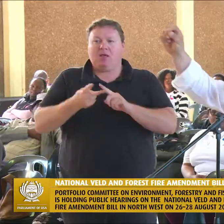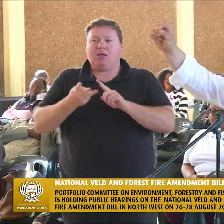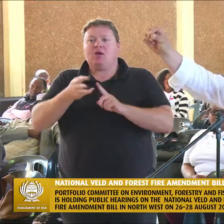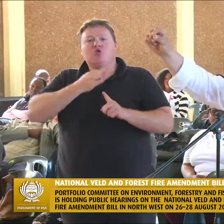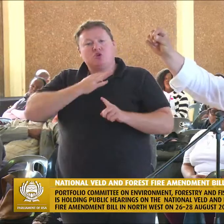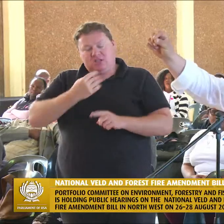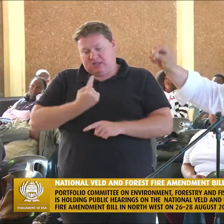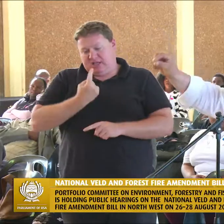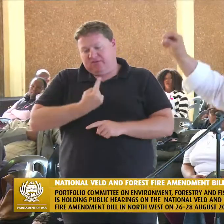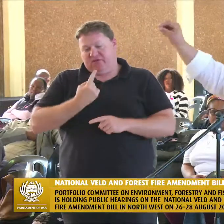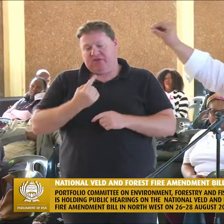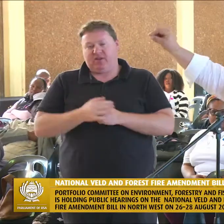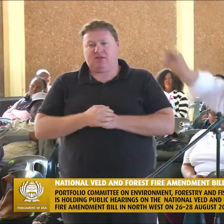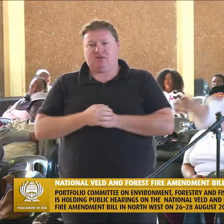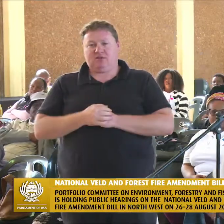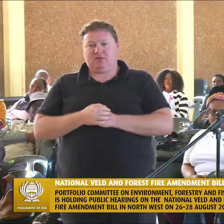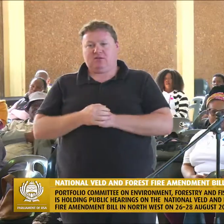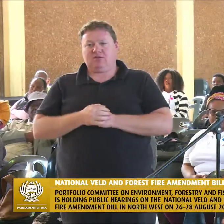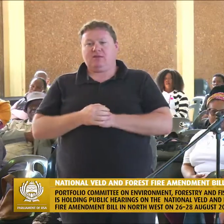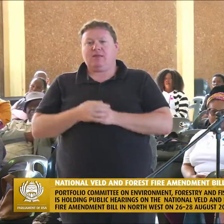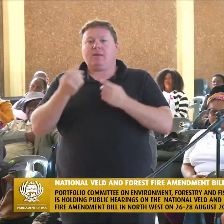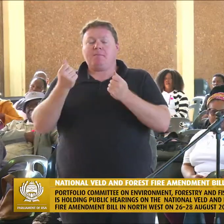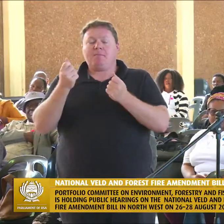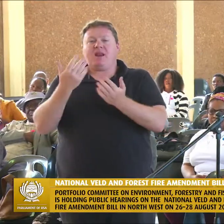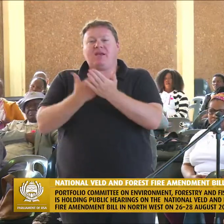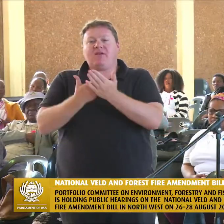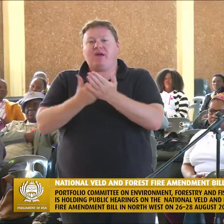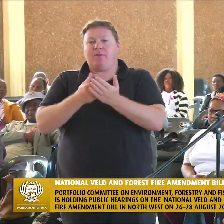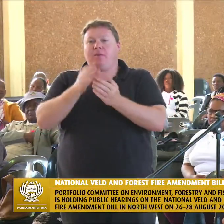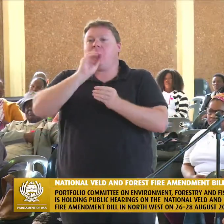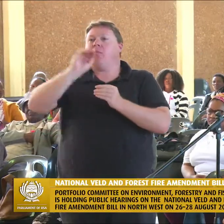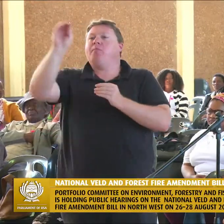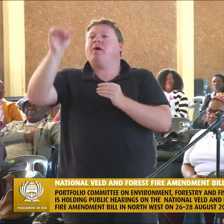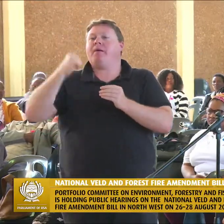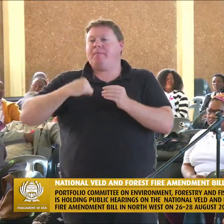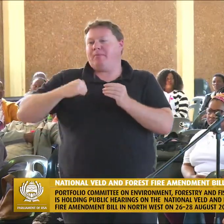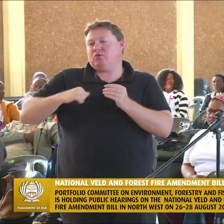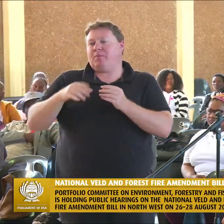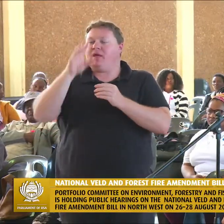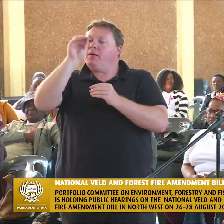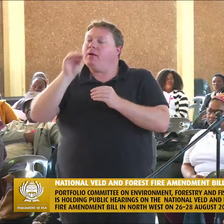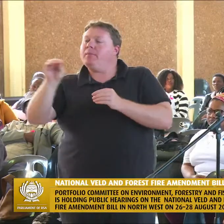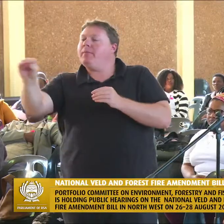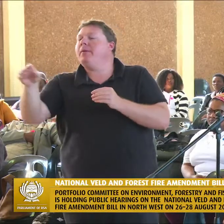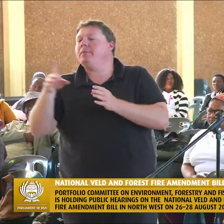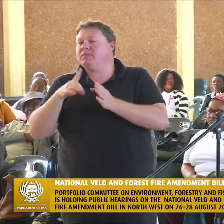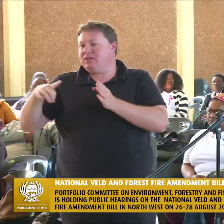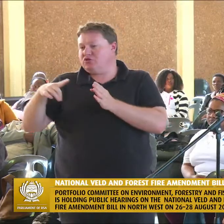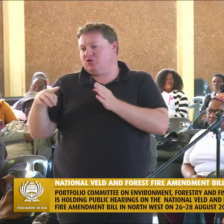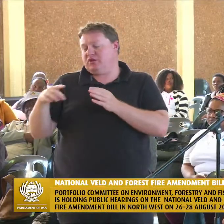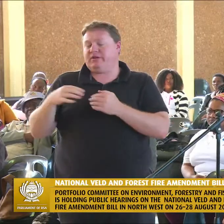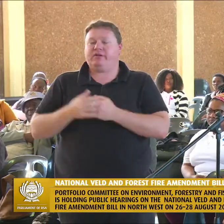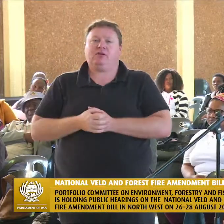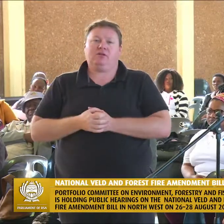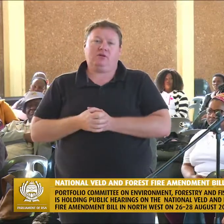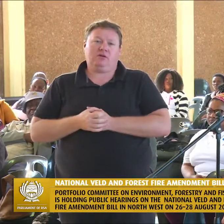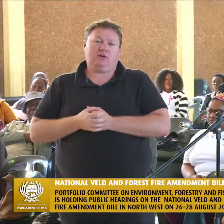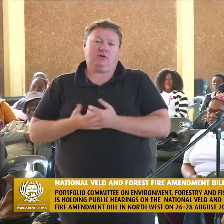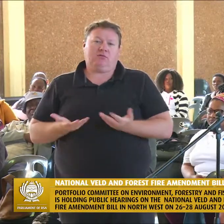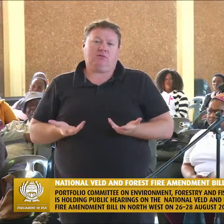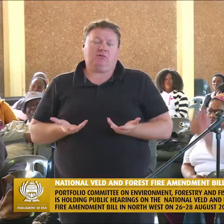i got which is available goes to the municipality goes to the district municipality